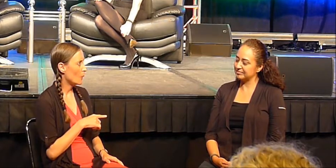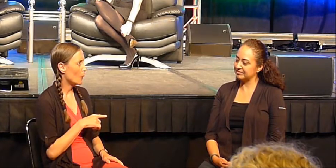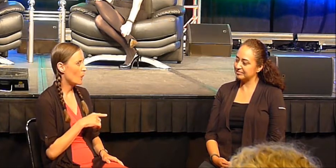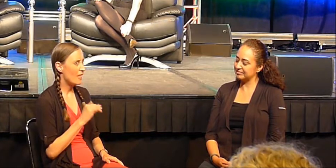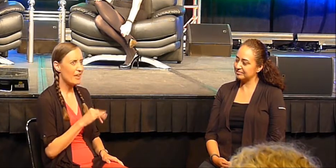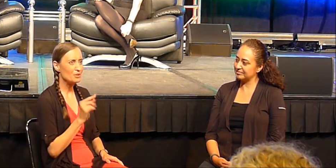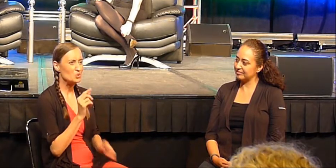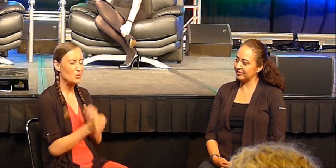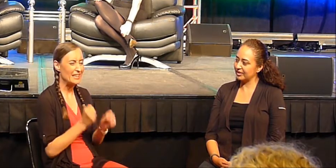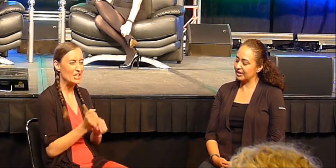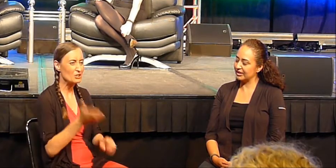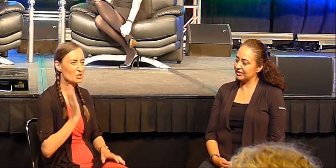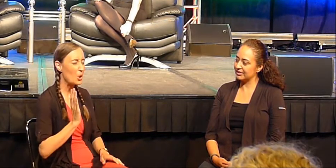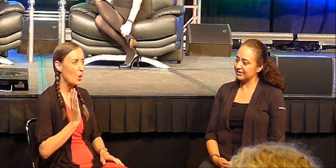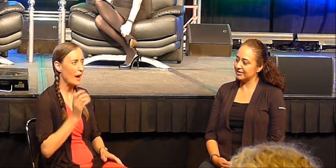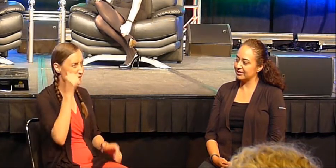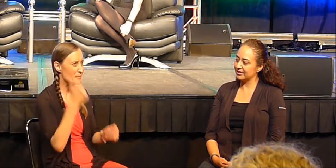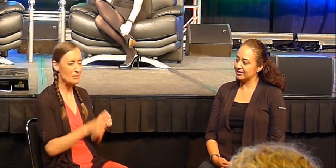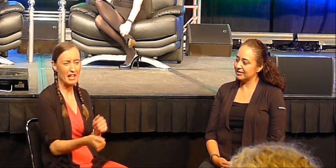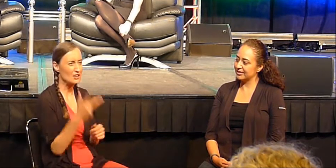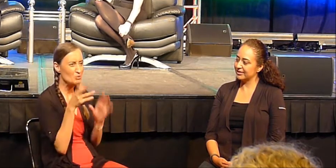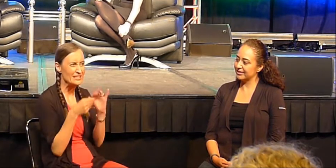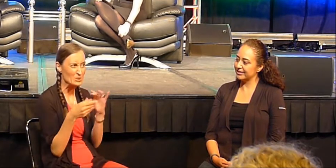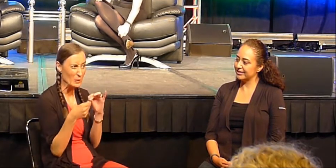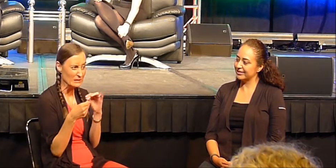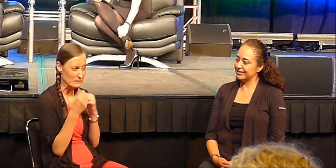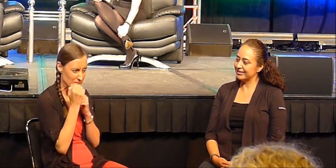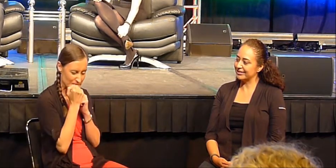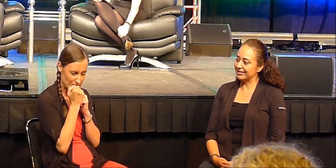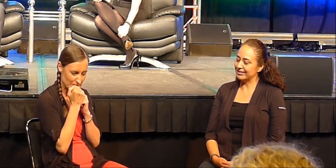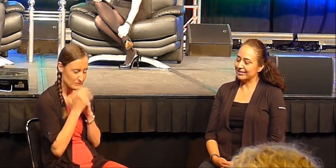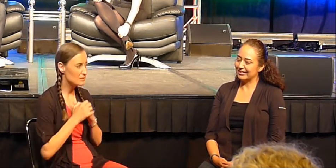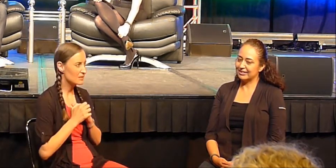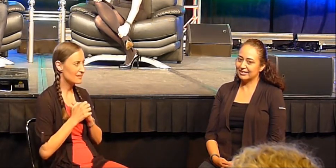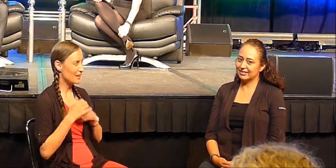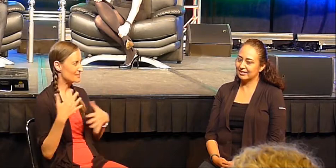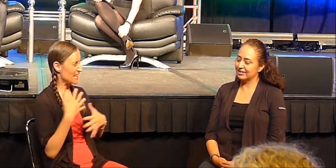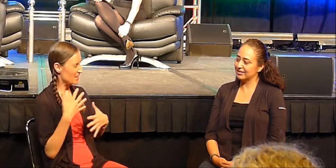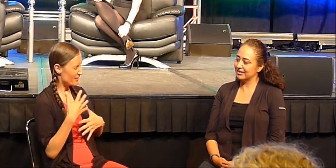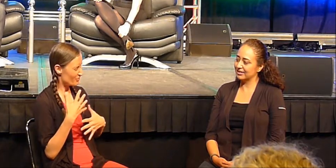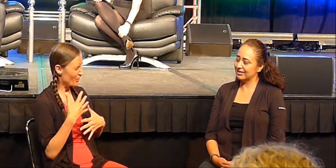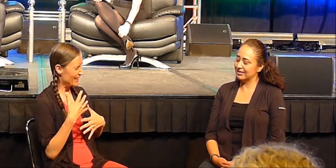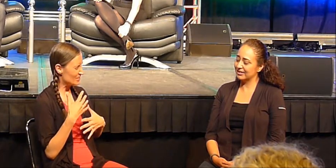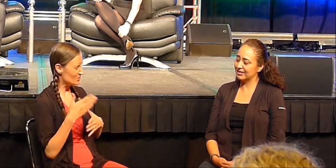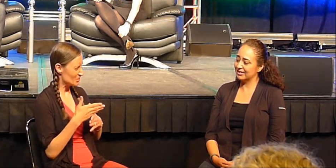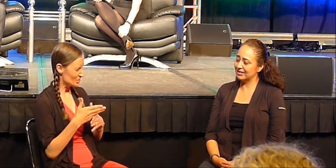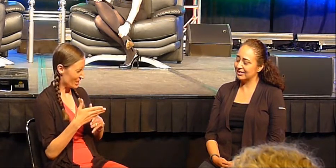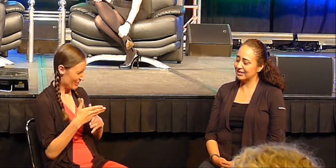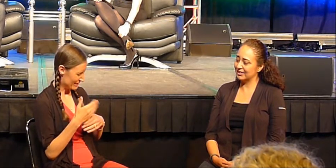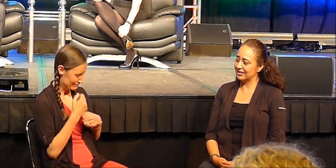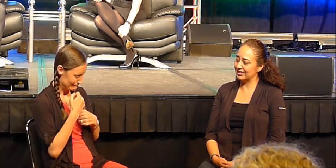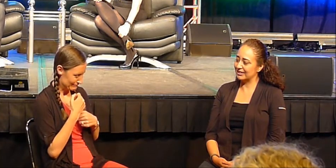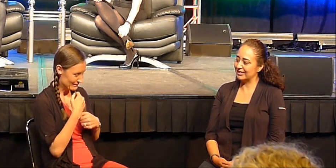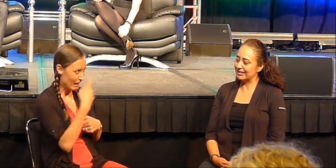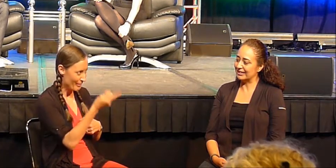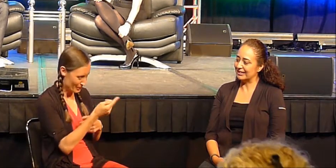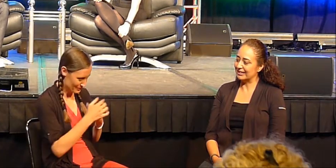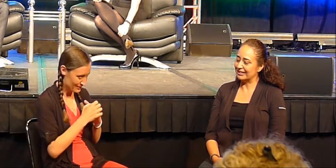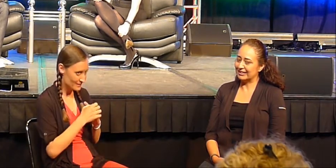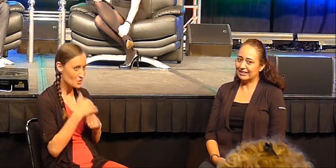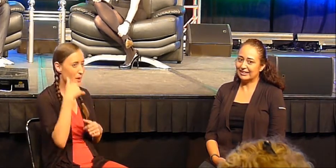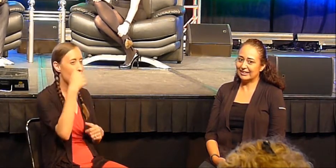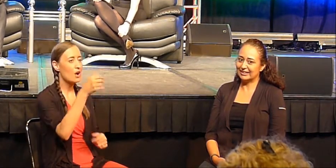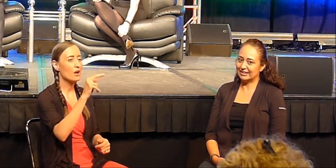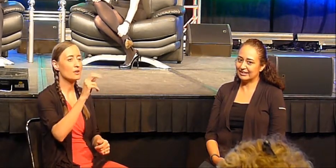only remember maybe 3 stories, right? So I was kind of afraid to share that with them. So I called Norman